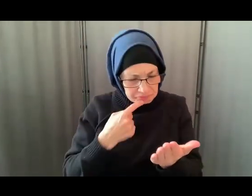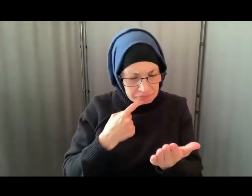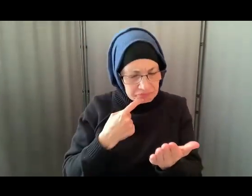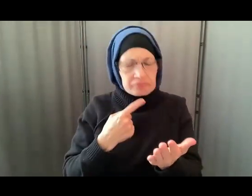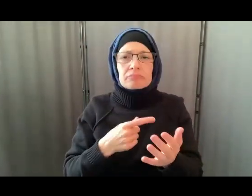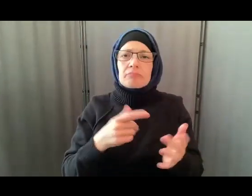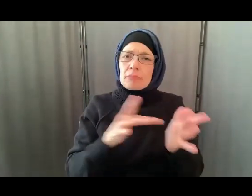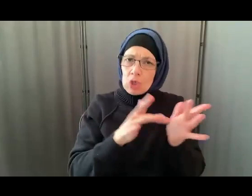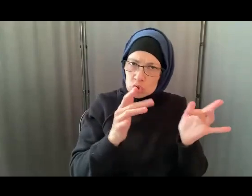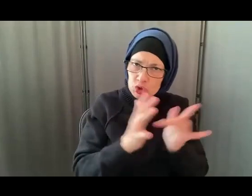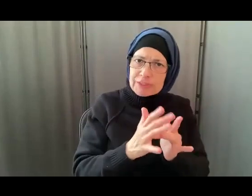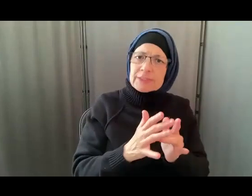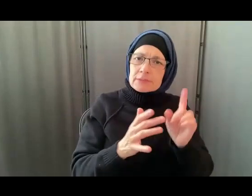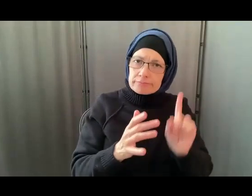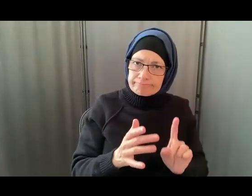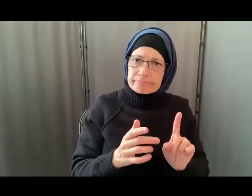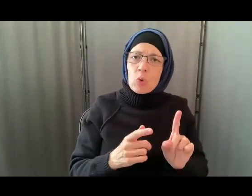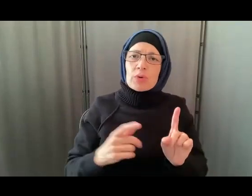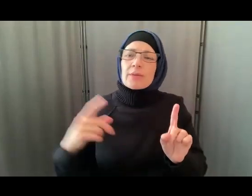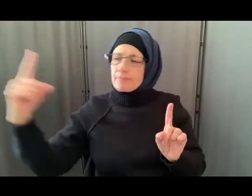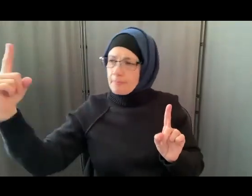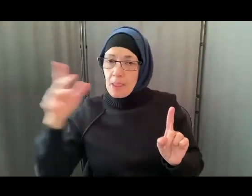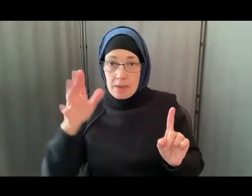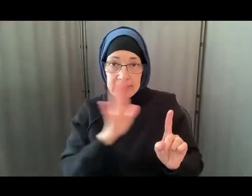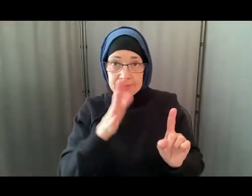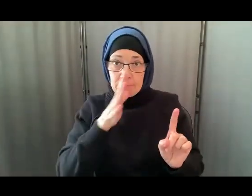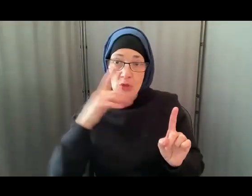Allah bestow his peace upon all of them.